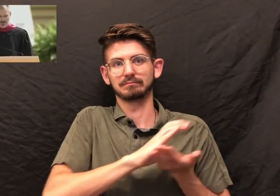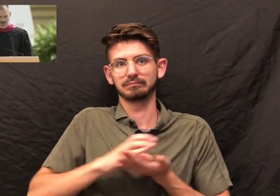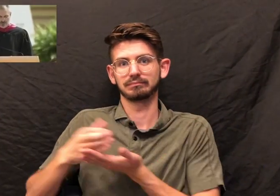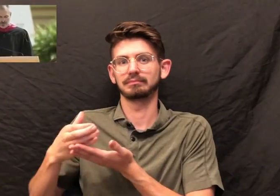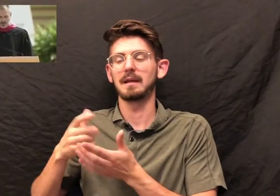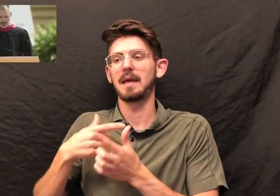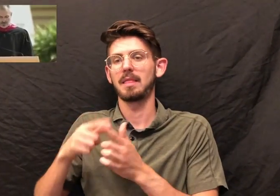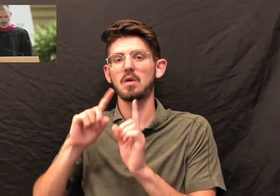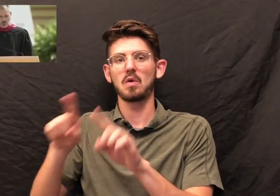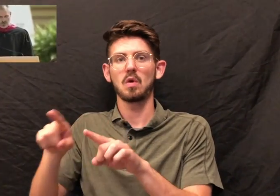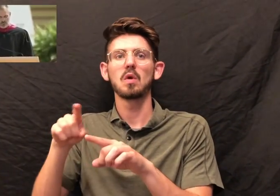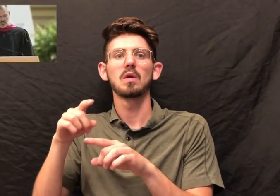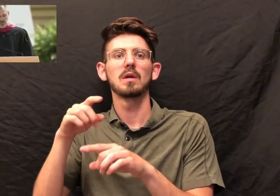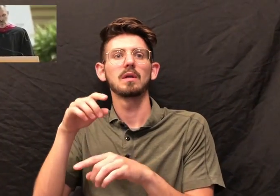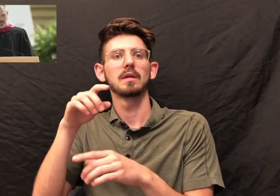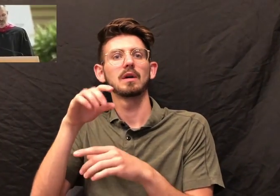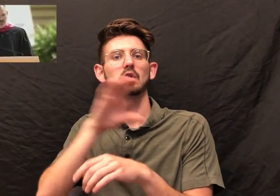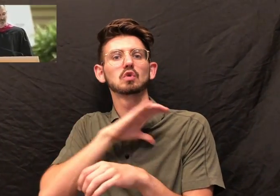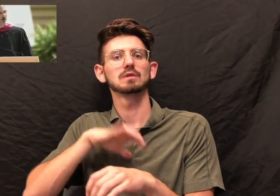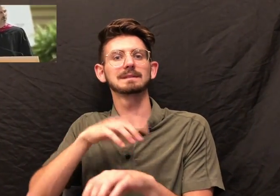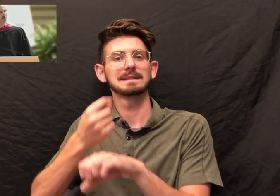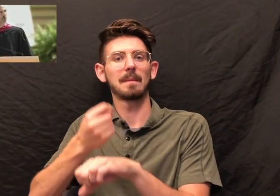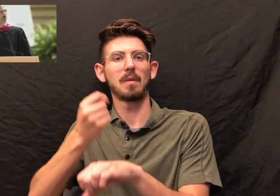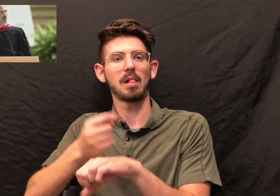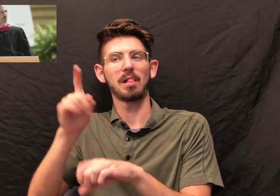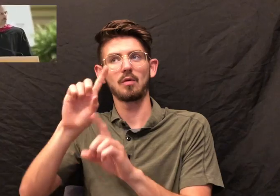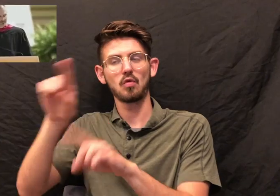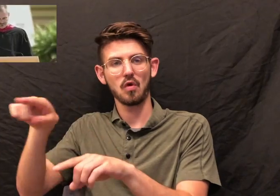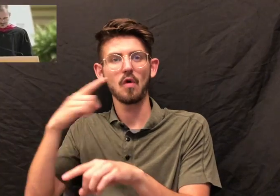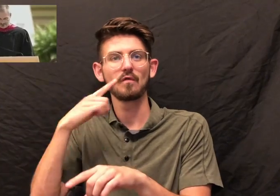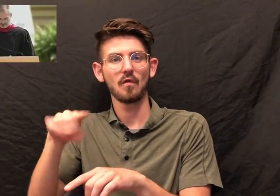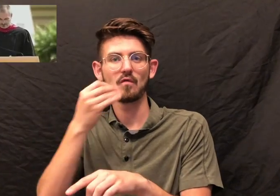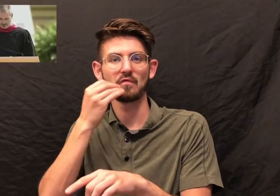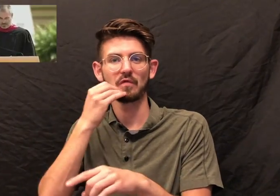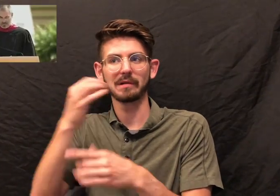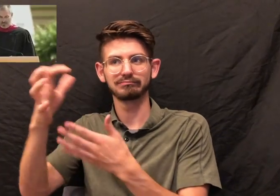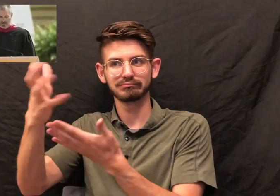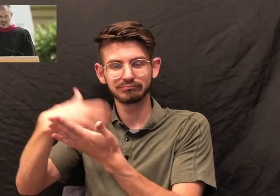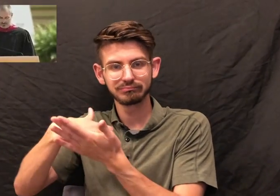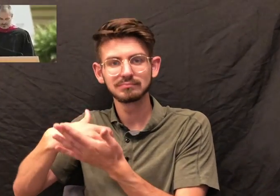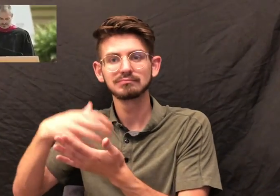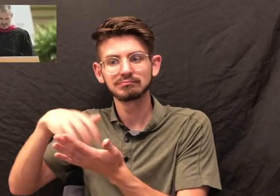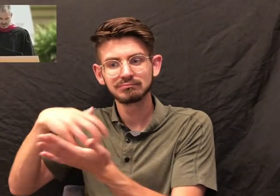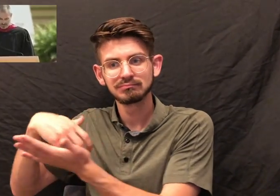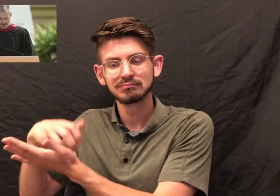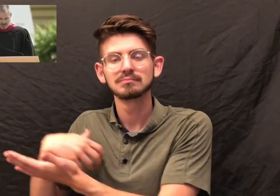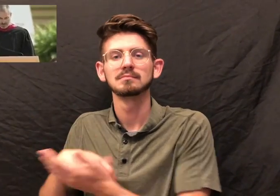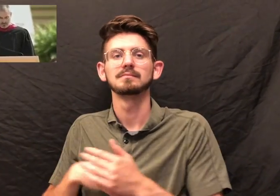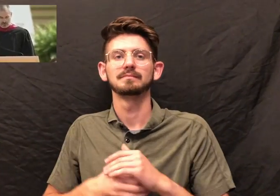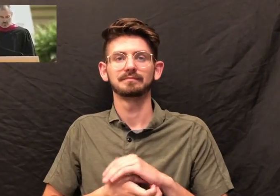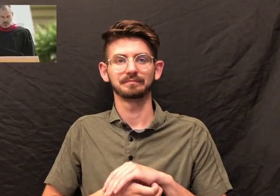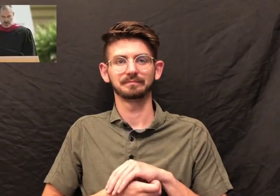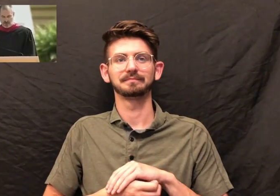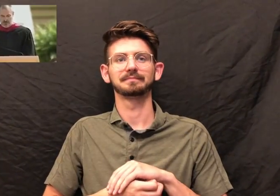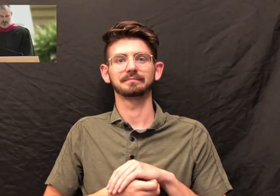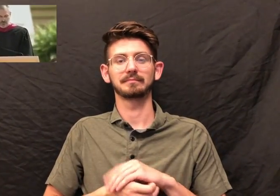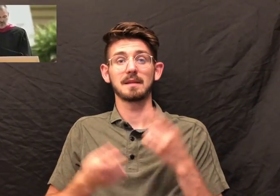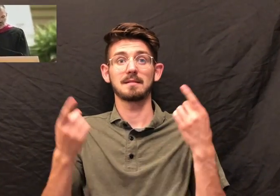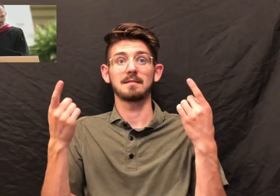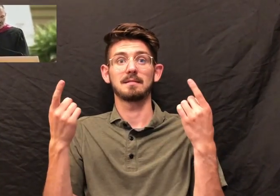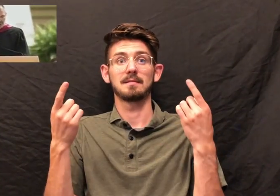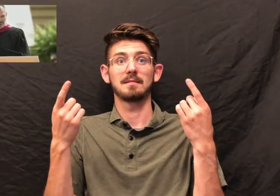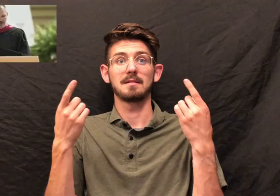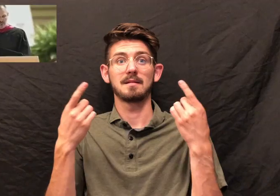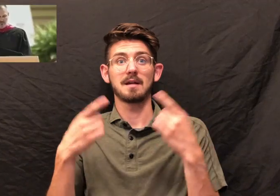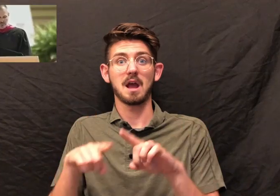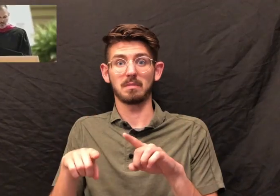temple. I loved it. And much of what I stumbled into by following my curiosity and intuition turned out to be